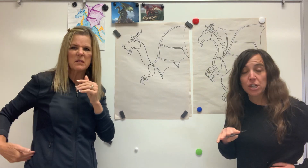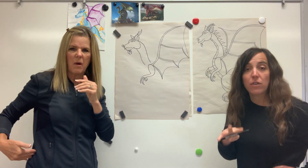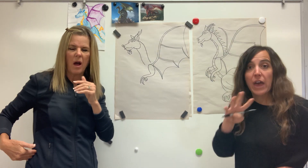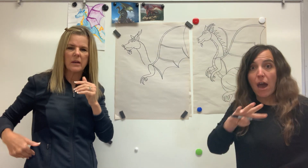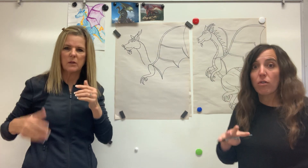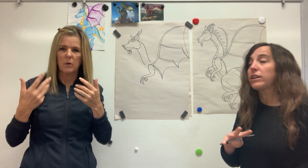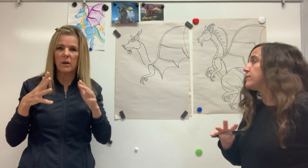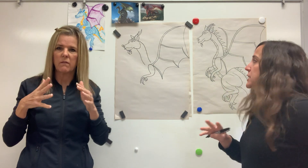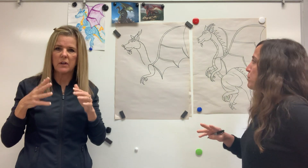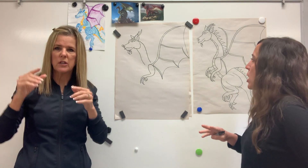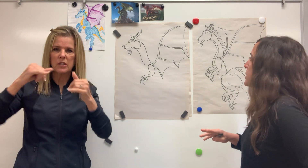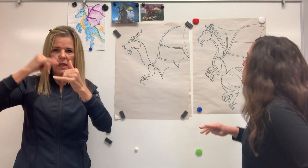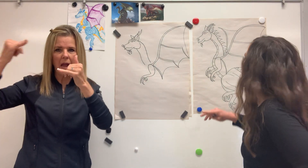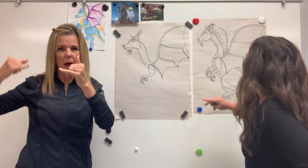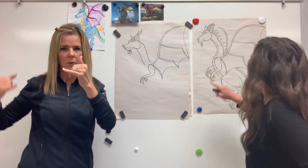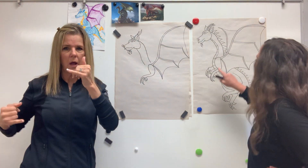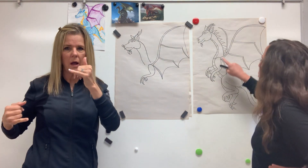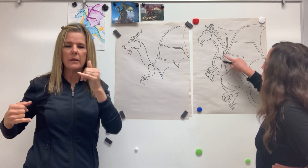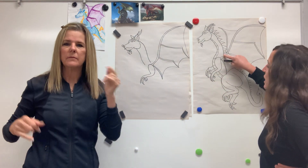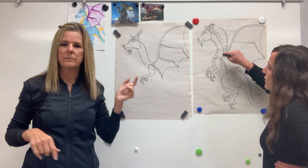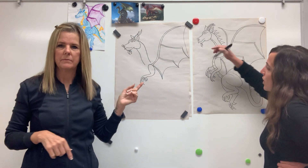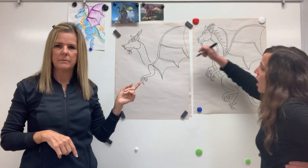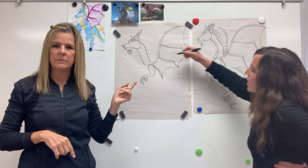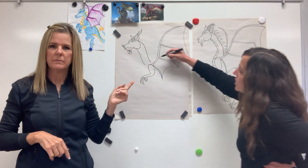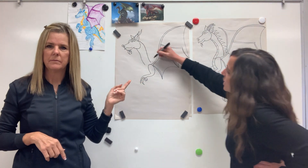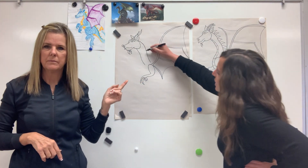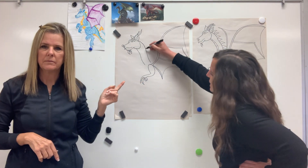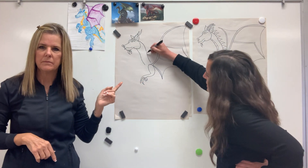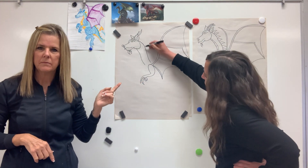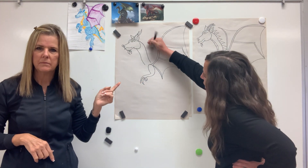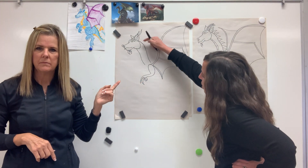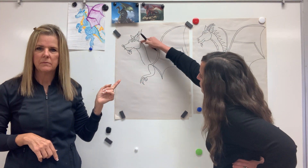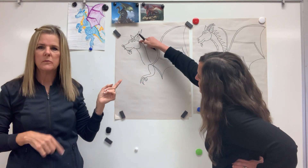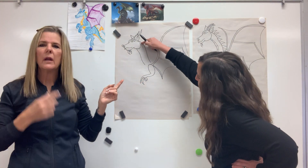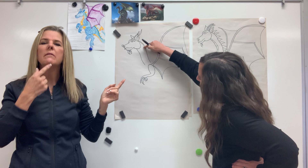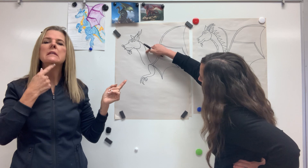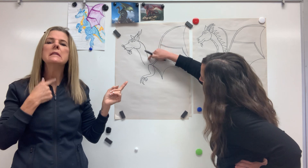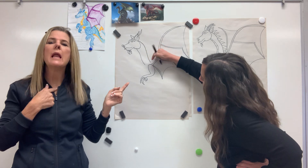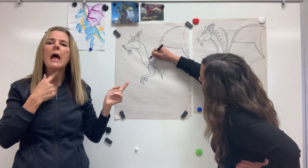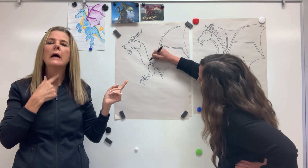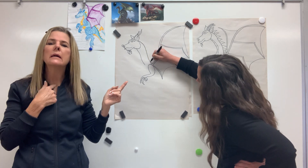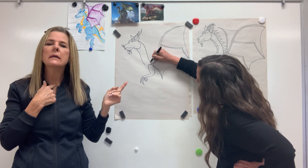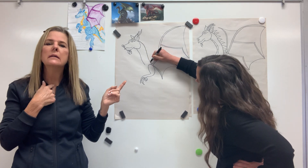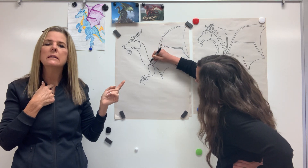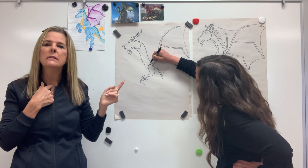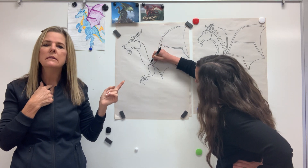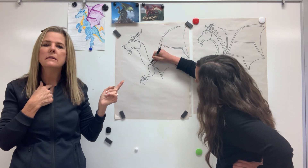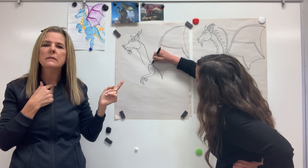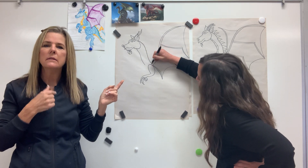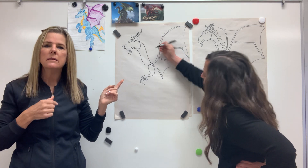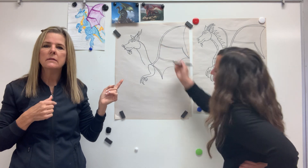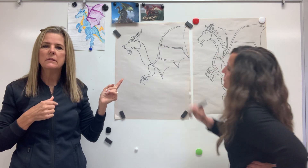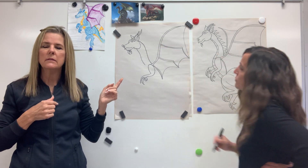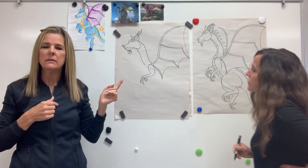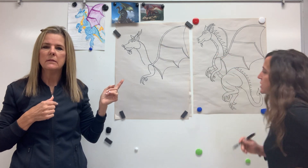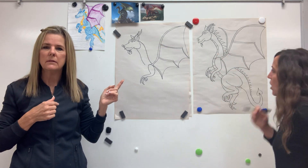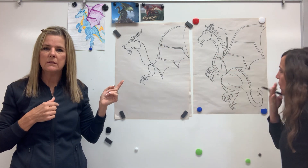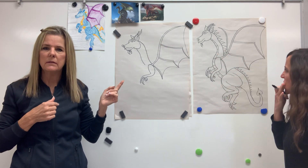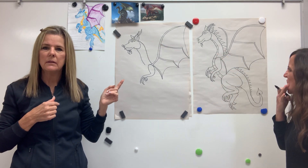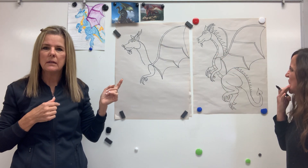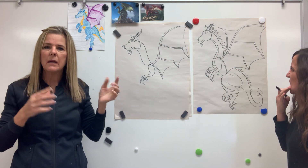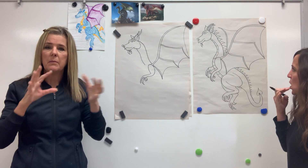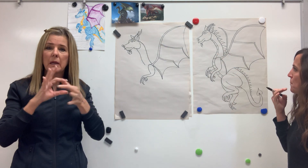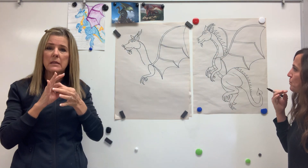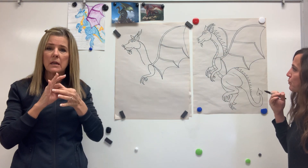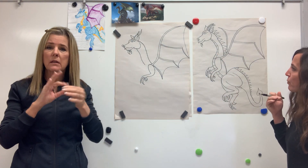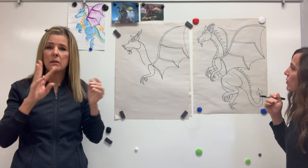ahead and finish out the outline of his body. So we have got his neck on this back line. I'm gonna make it just touch the wing. That's all